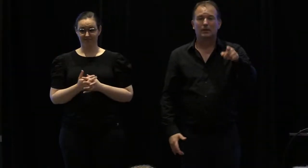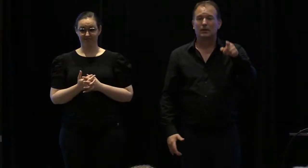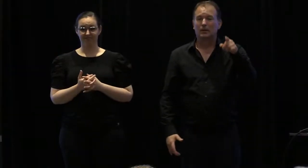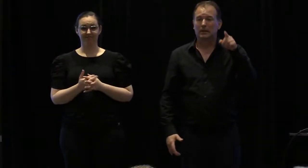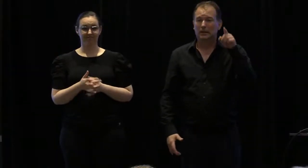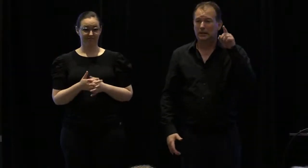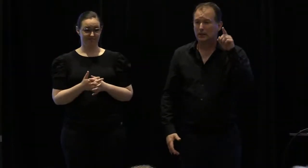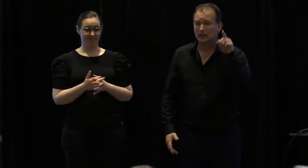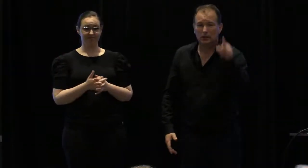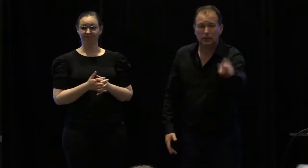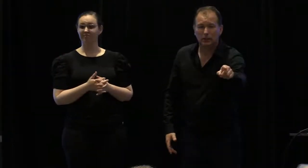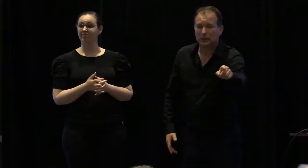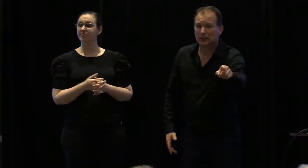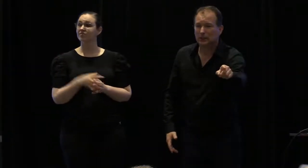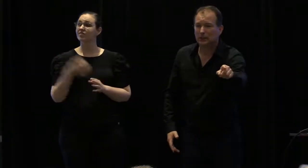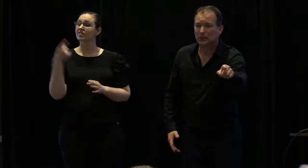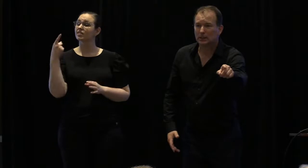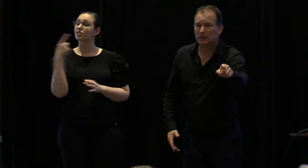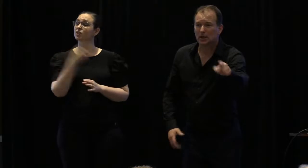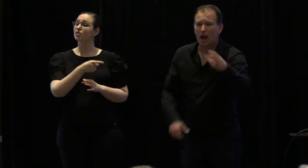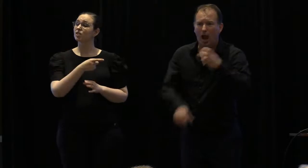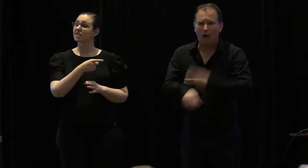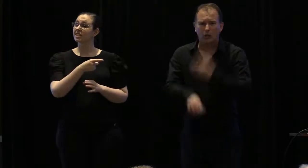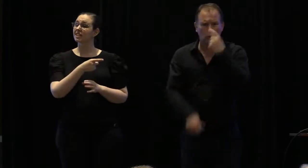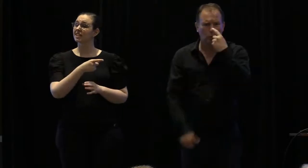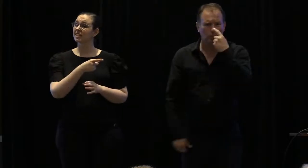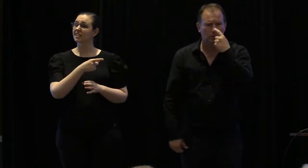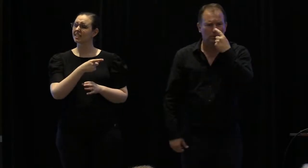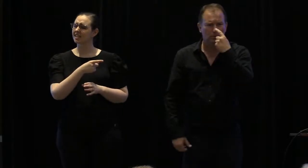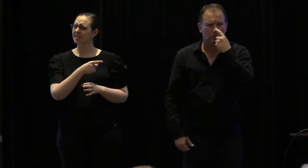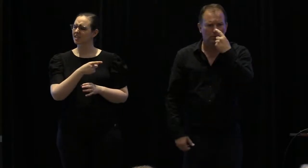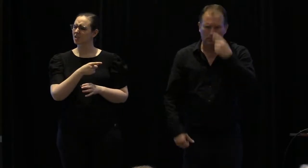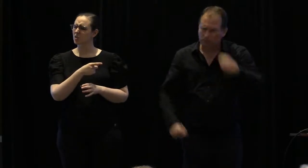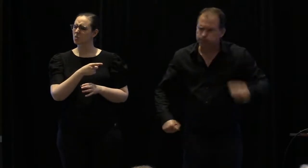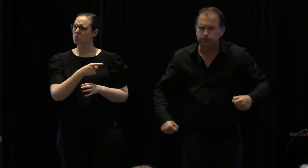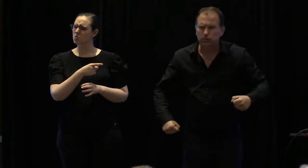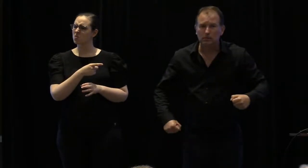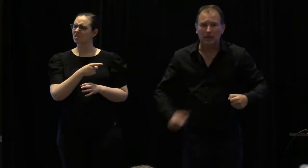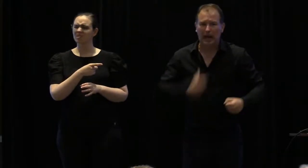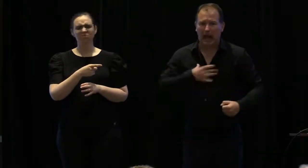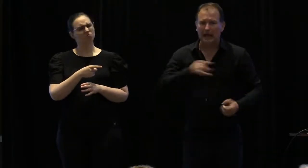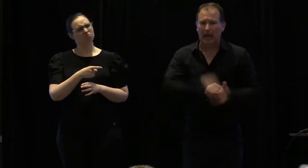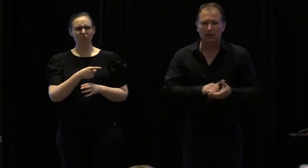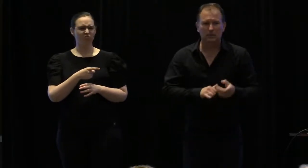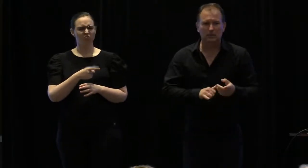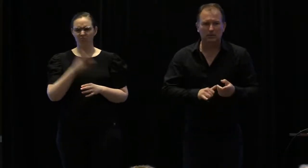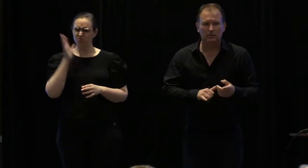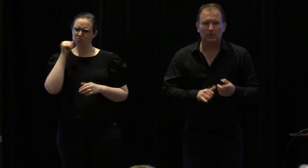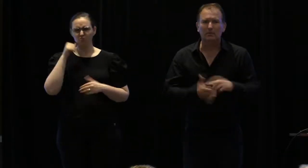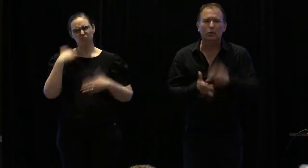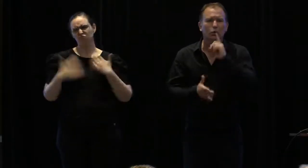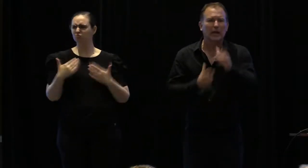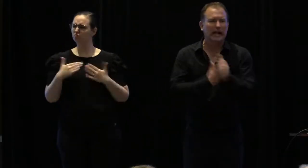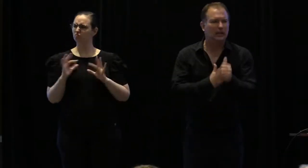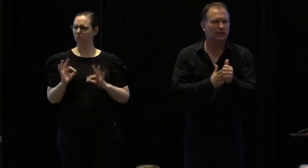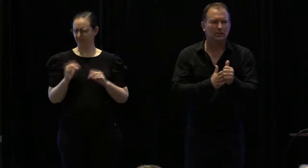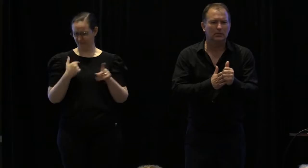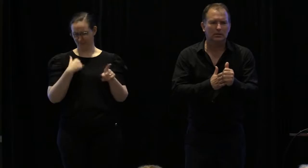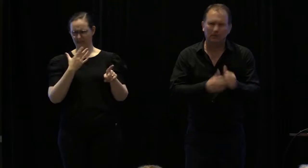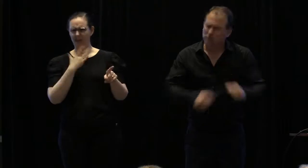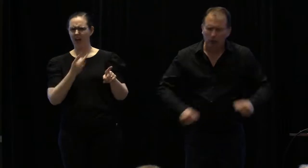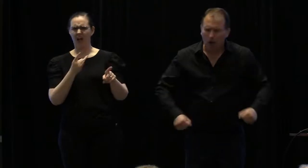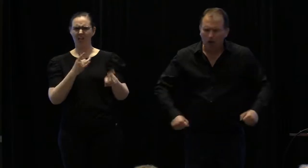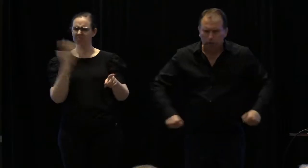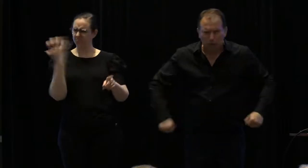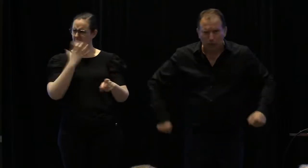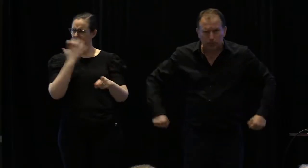63 years on the board of directors. One of the hardest women I ever met. I like